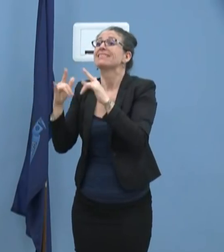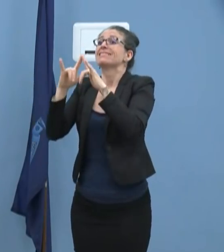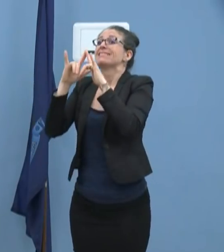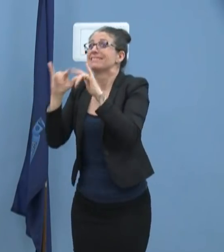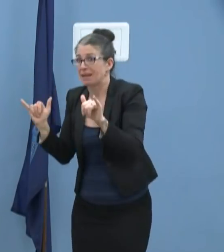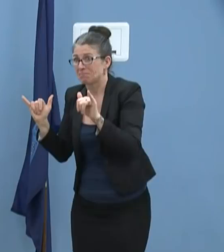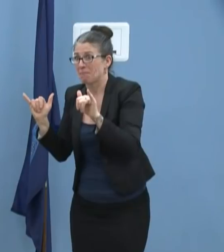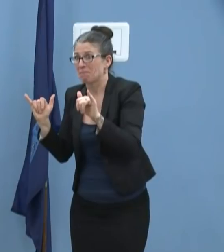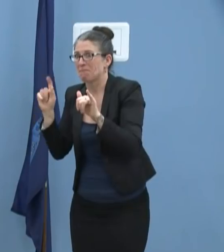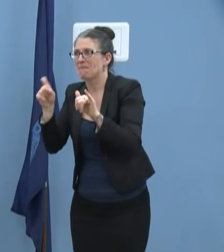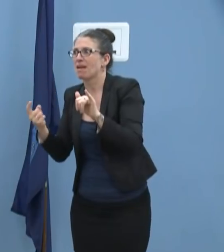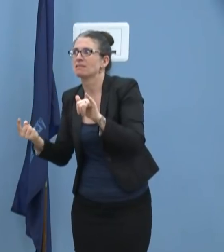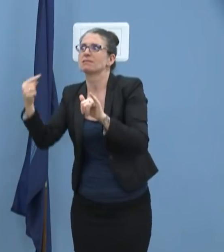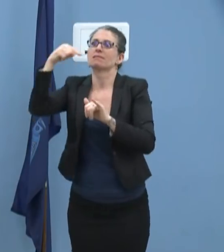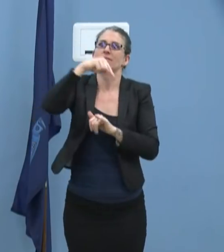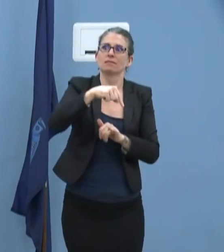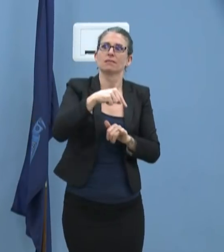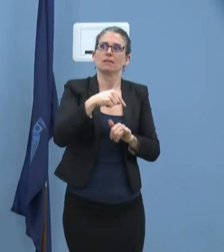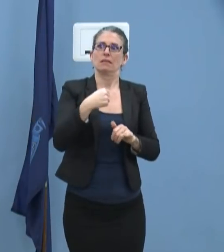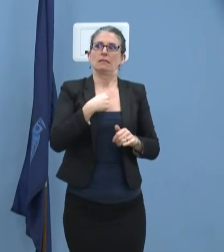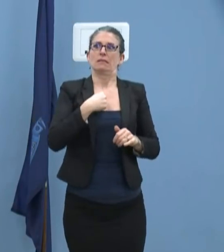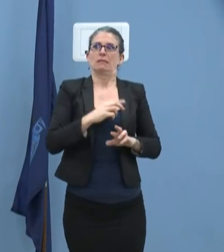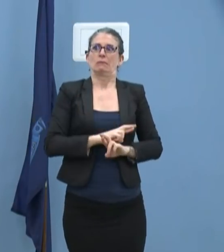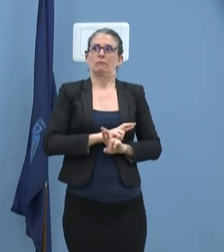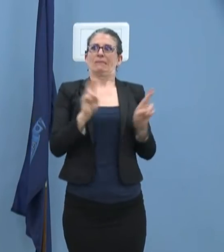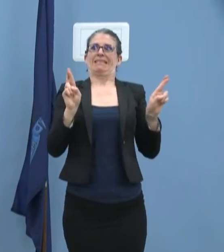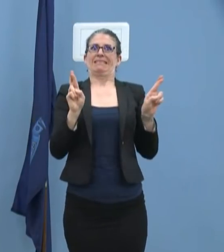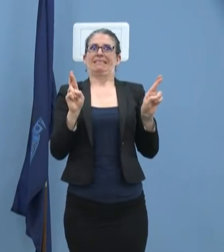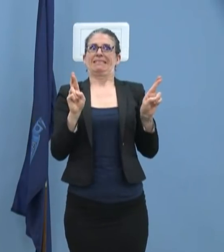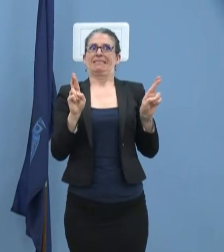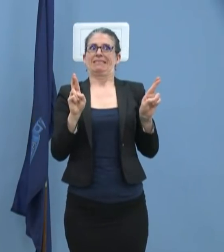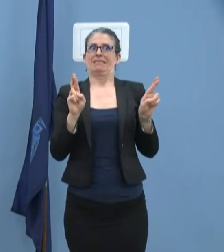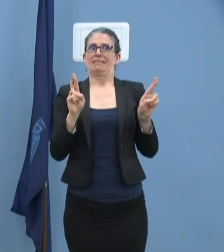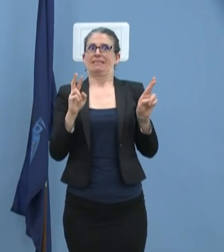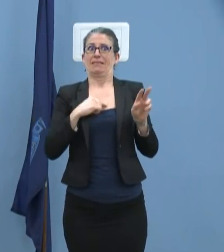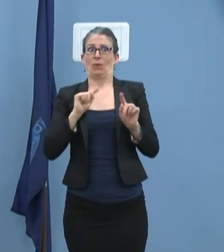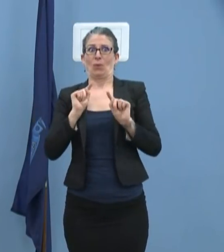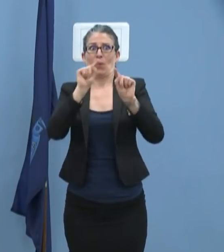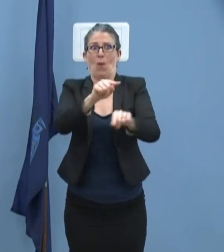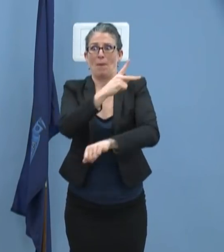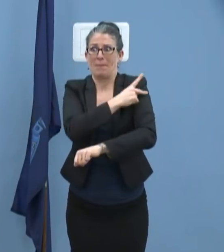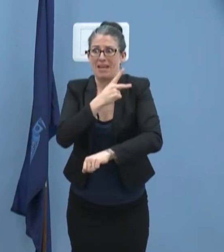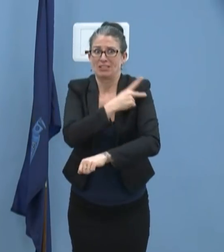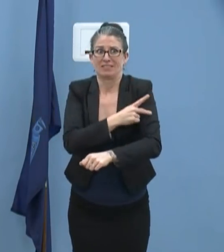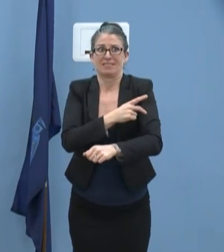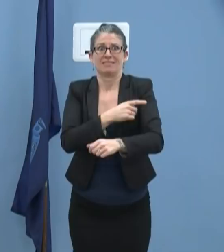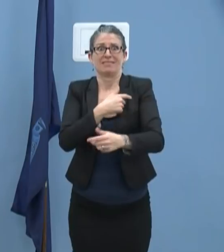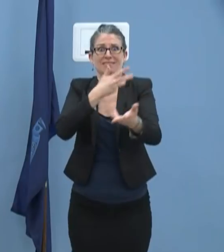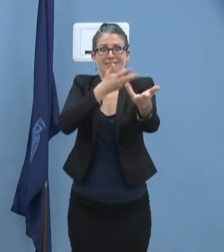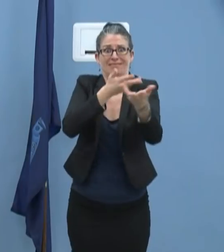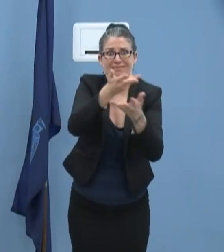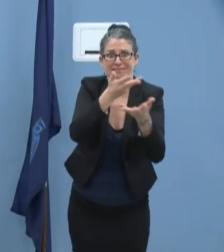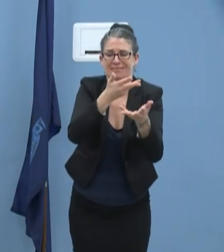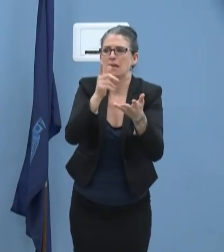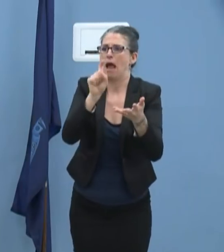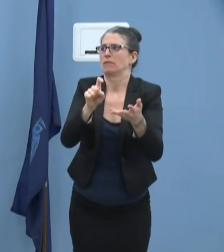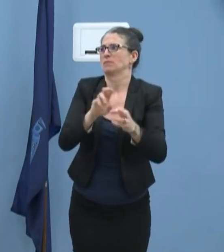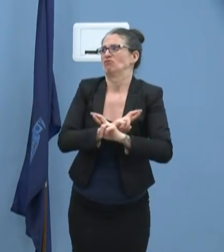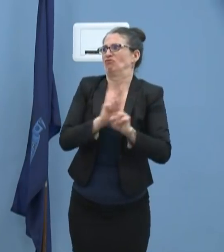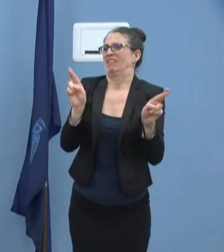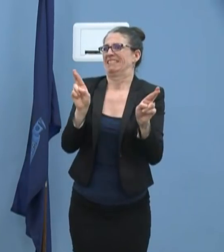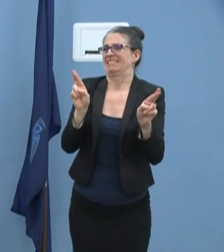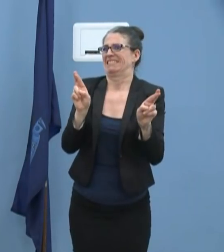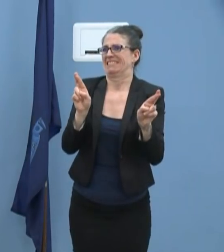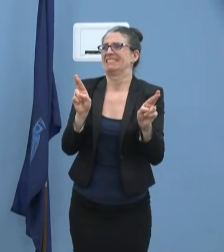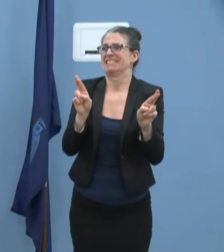being prepared to deploy out more into the field. Once we shift, if we shift, into that sort of field